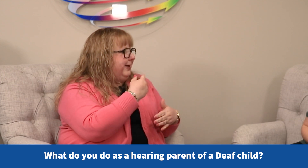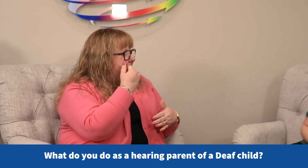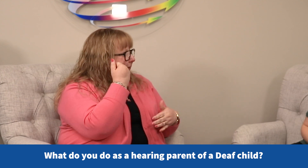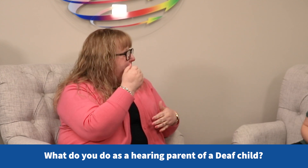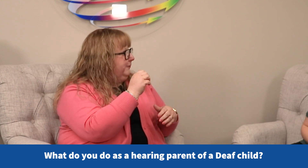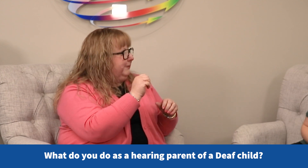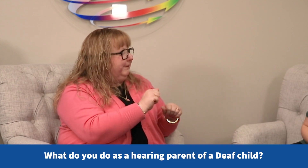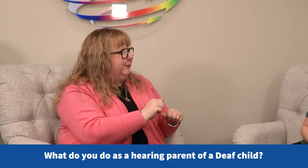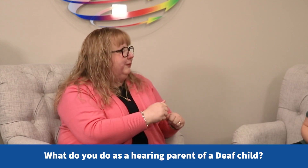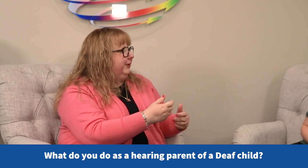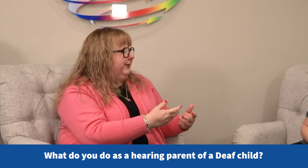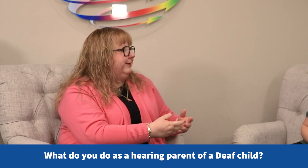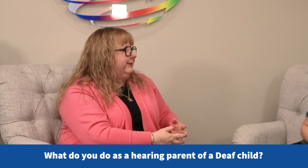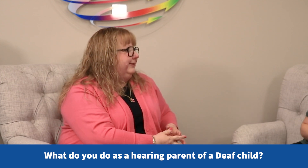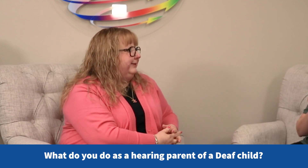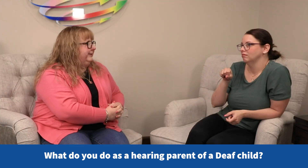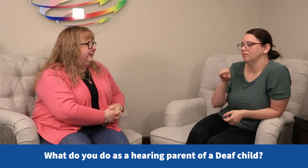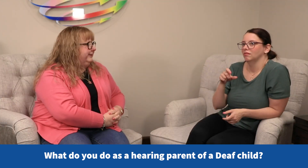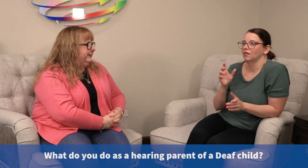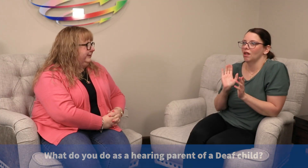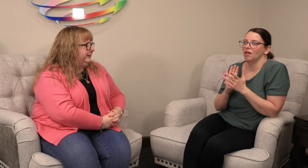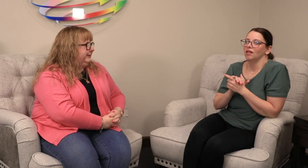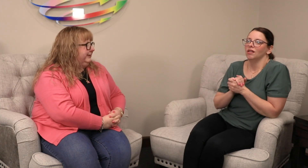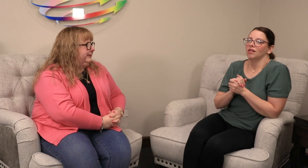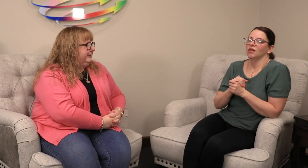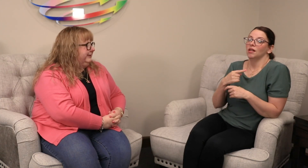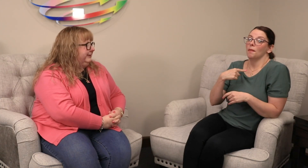them if you could? Oh yeah.